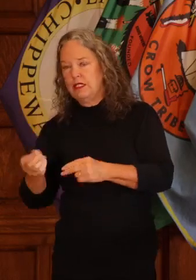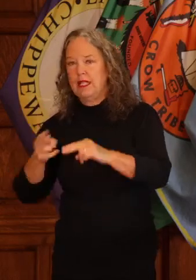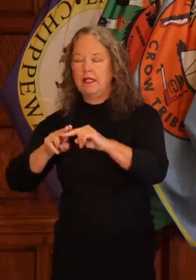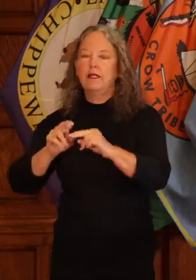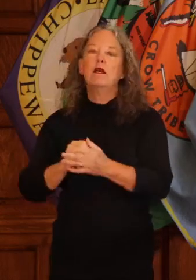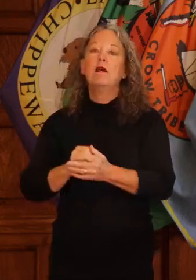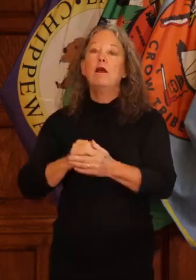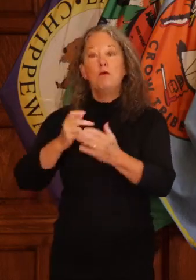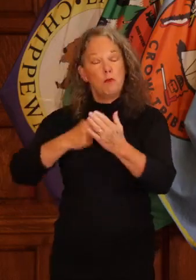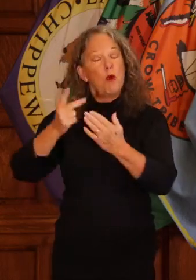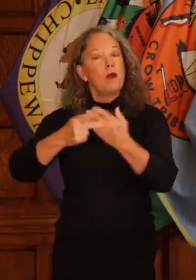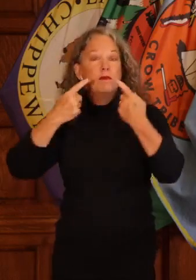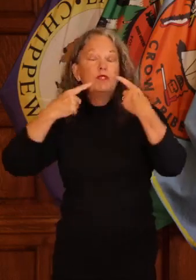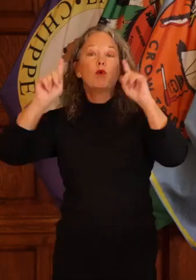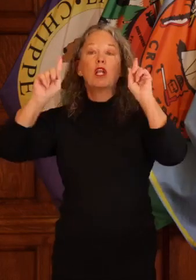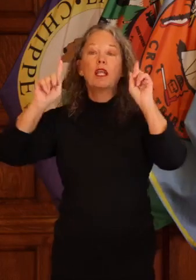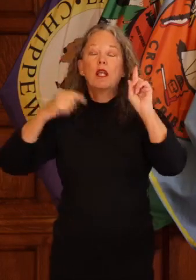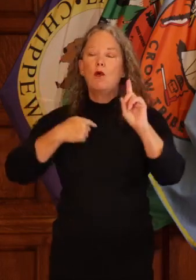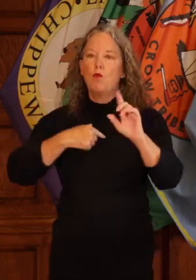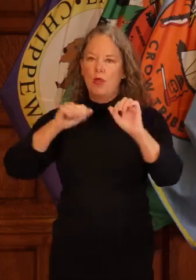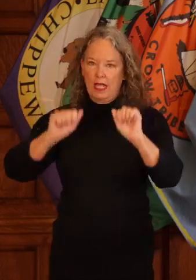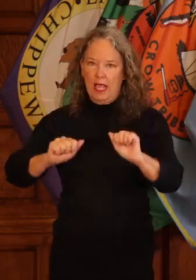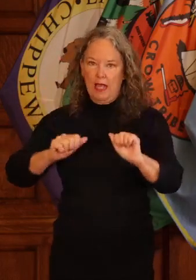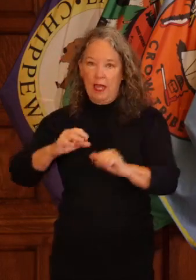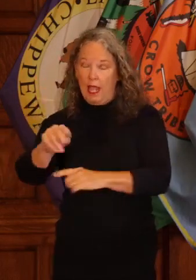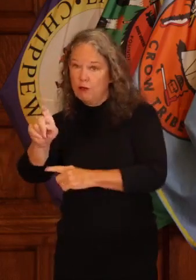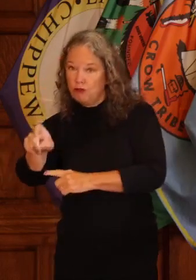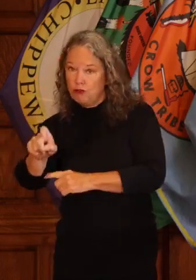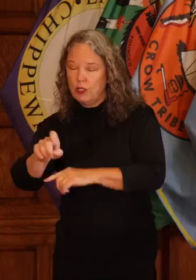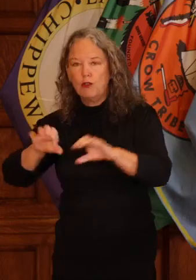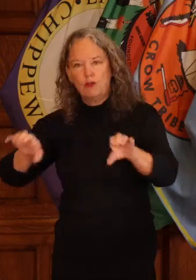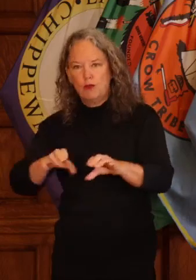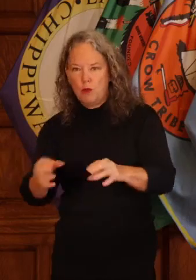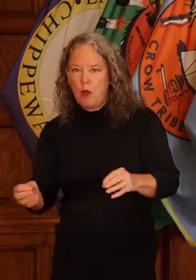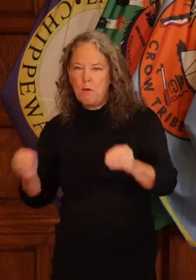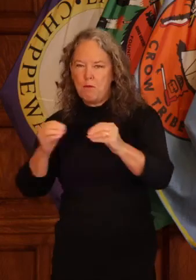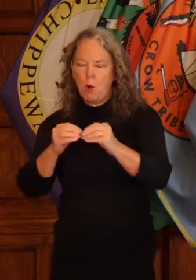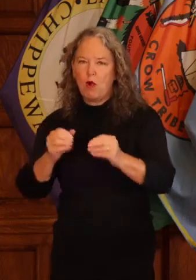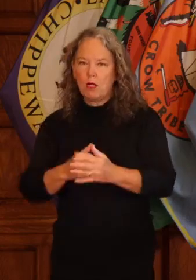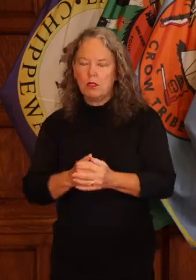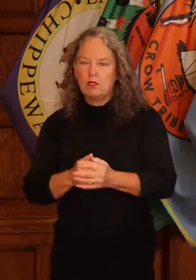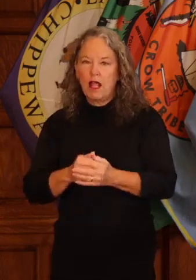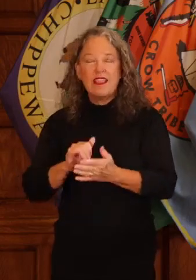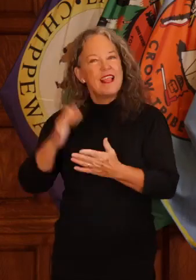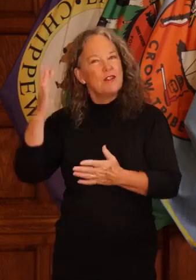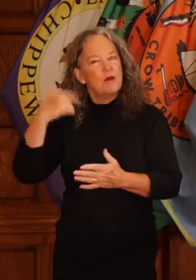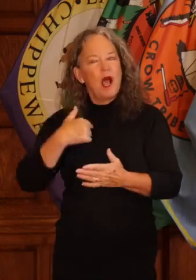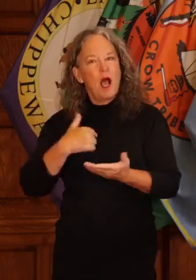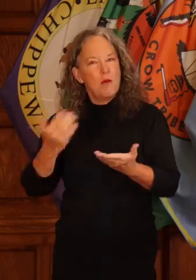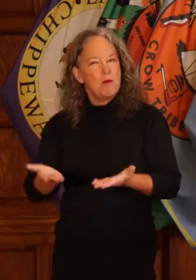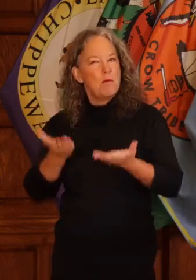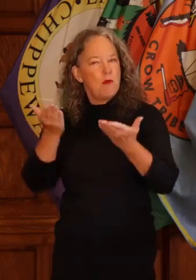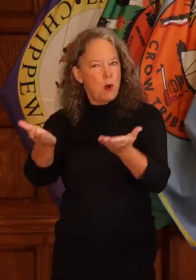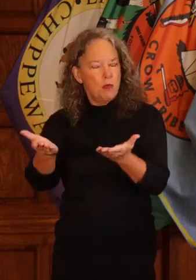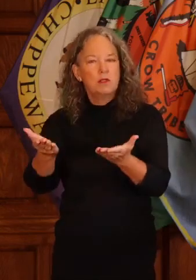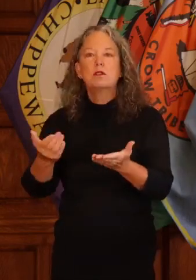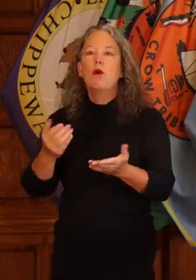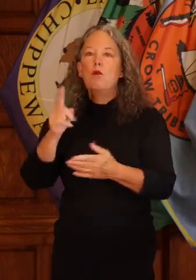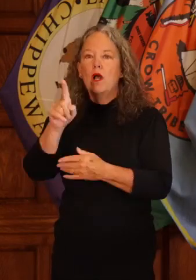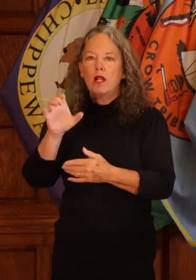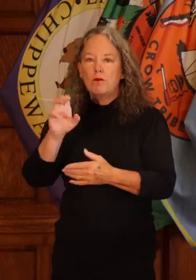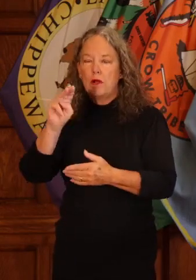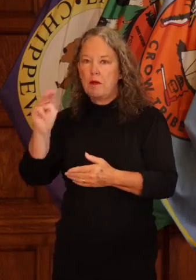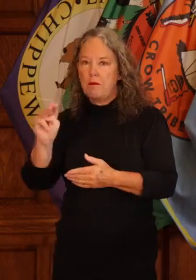program is working, and we can and should do more. That's why I proposed $100